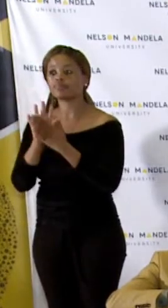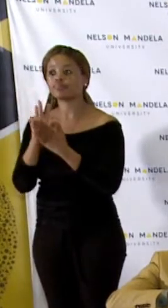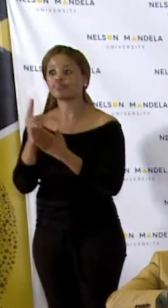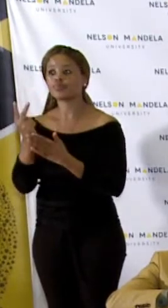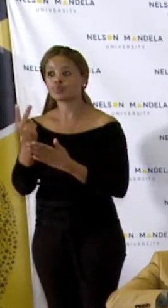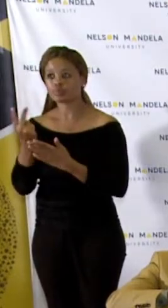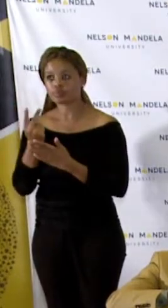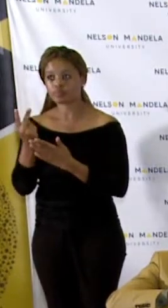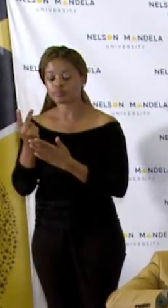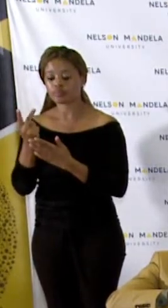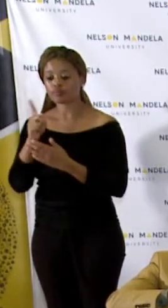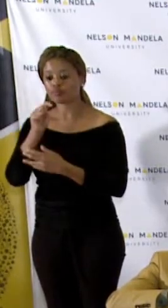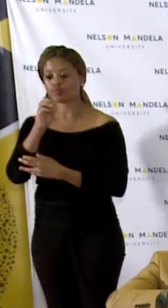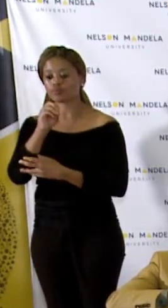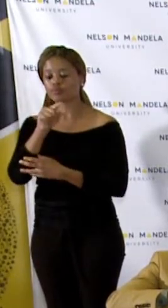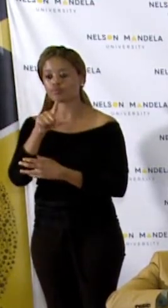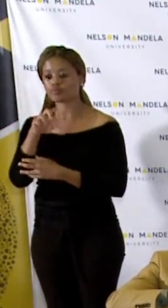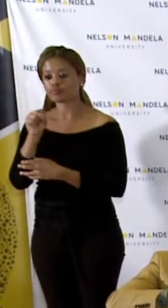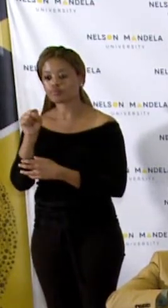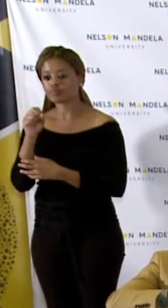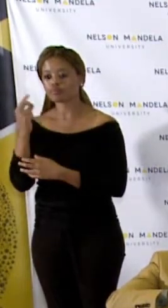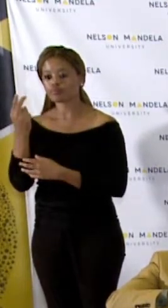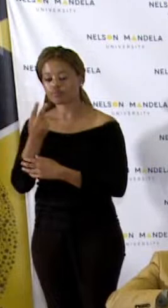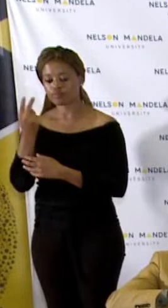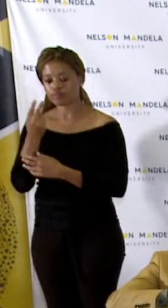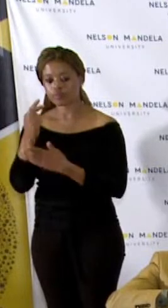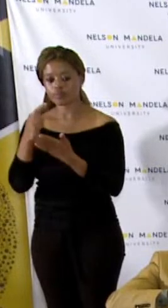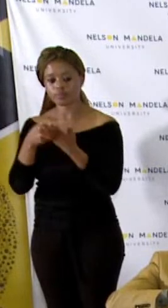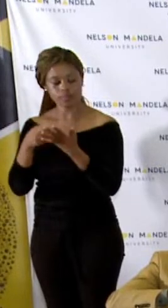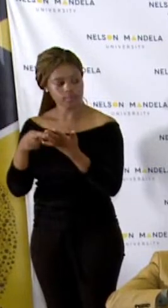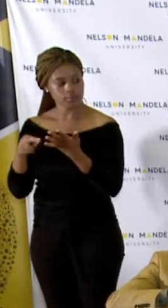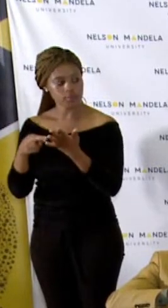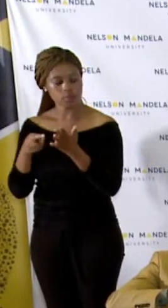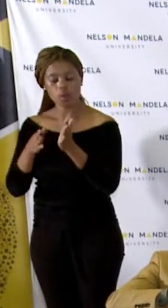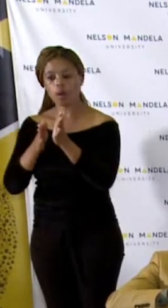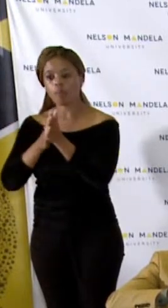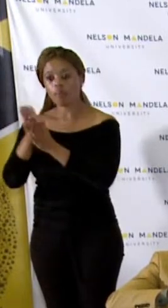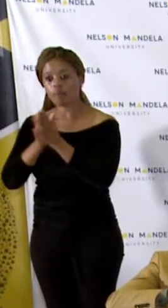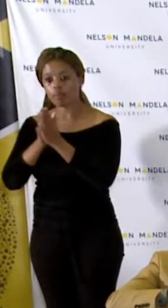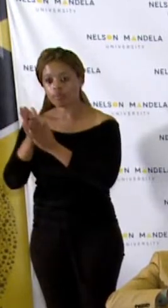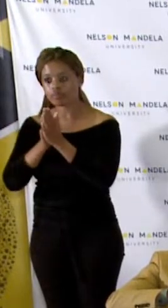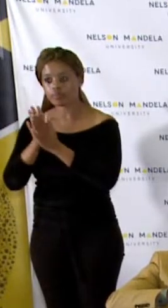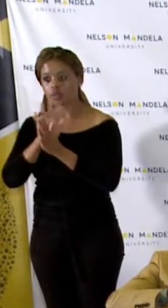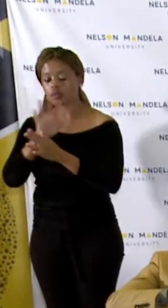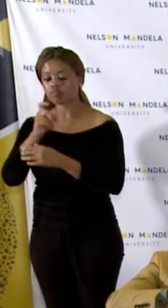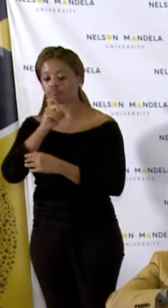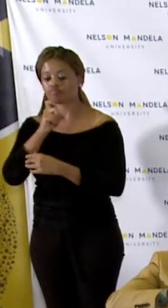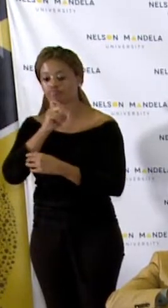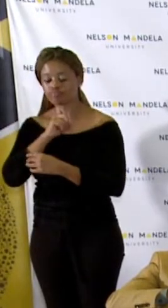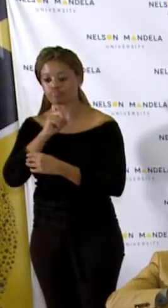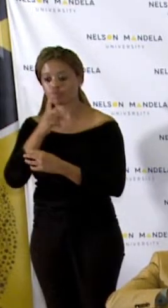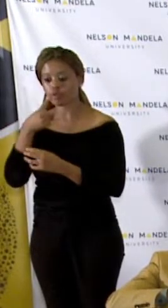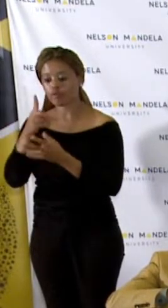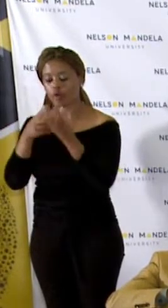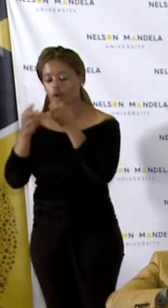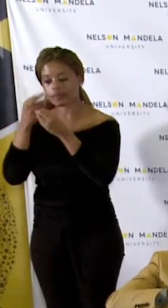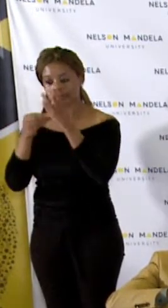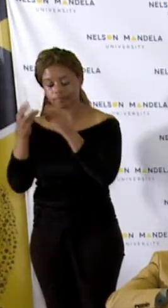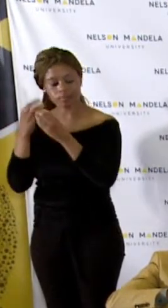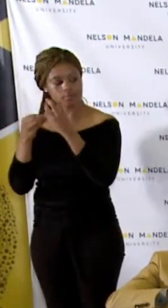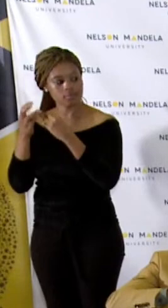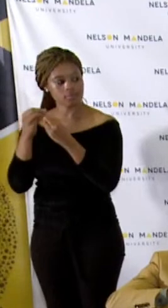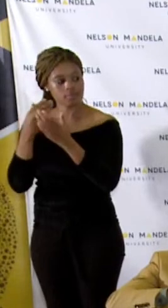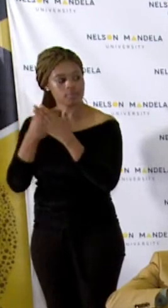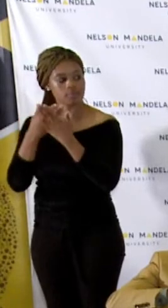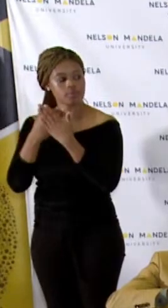note, these tools also result in the manipulation and misuse of information that